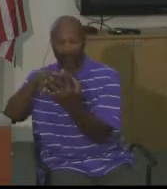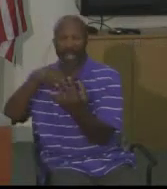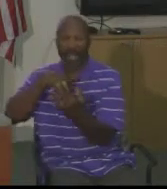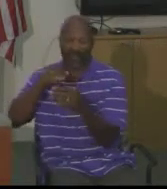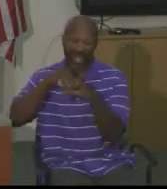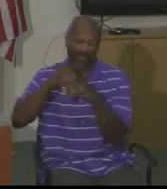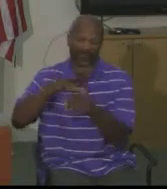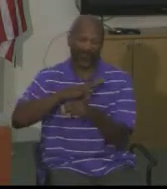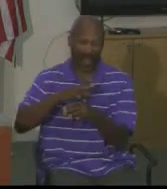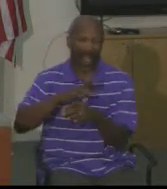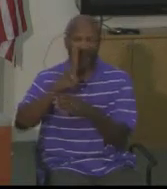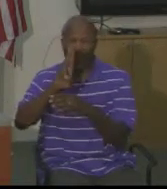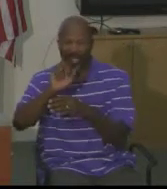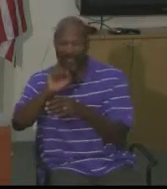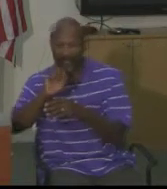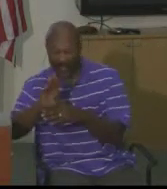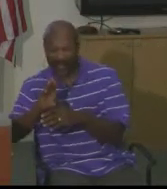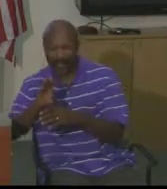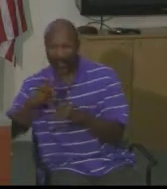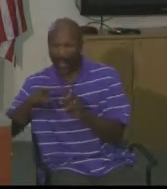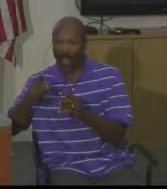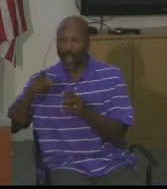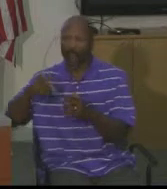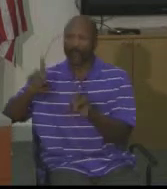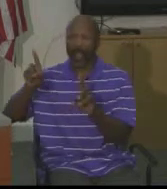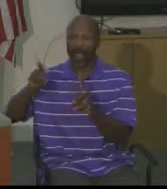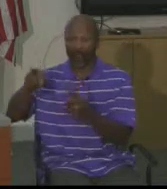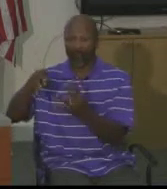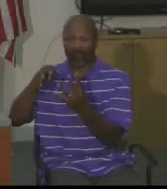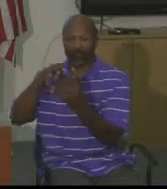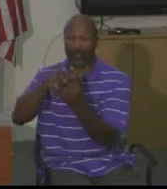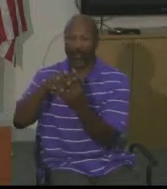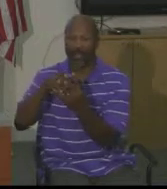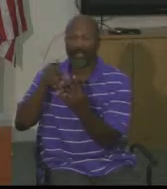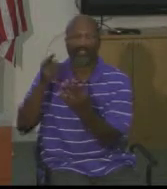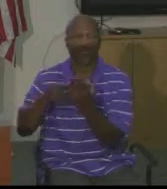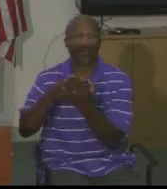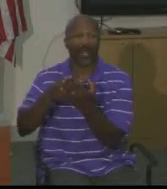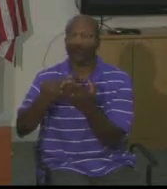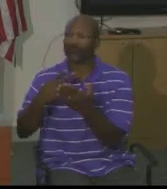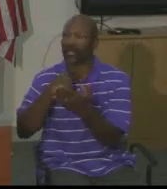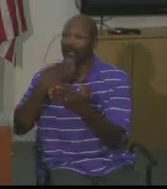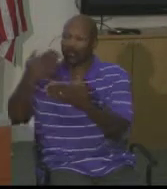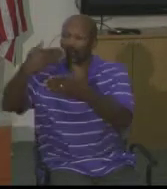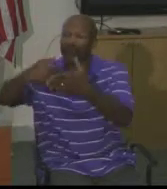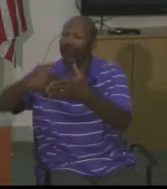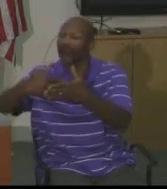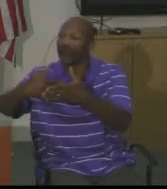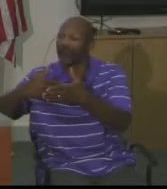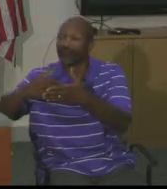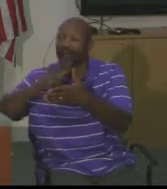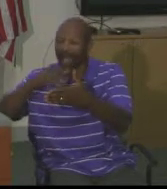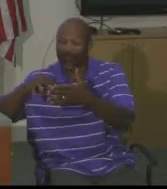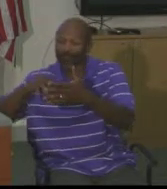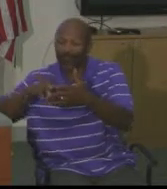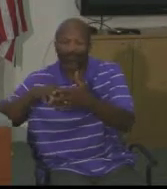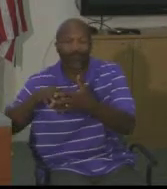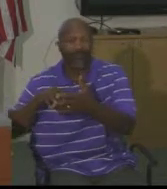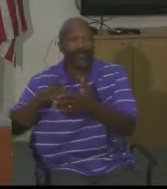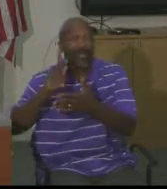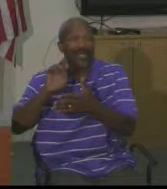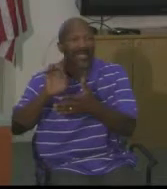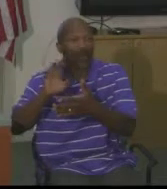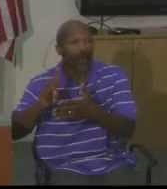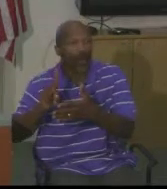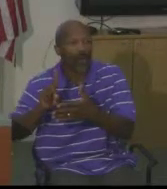these, okay, fine. I'm okay. But if it blocks a video port, or that blocks the keyboard port or